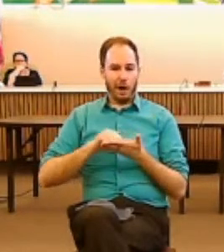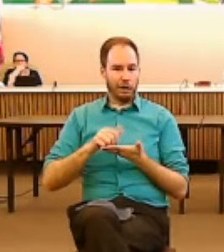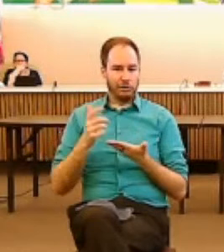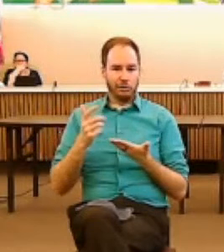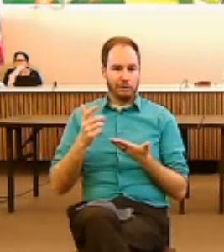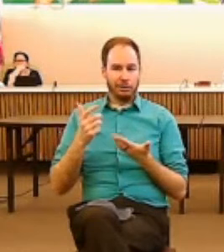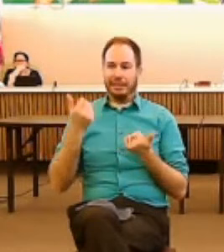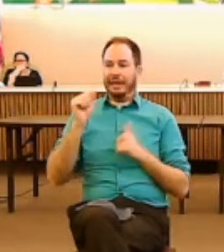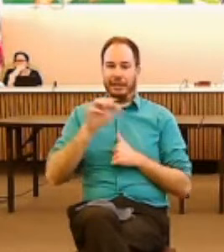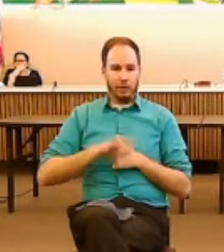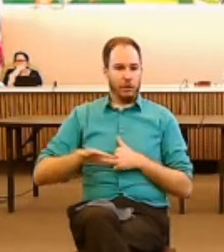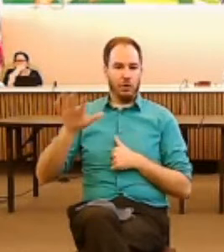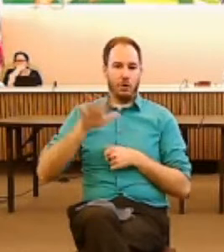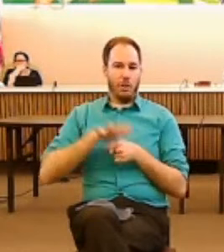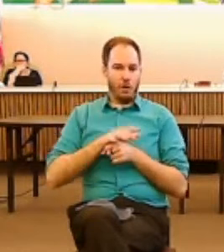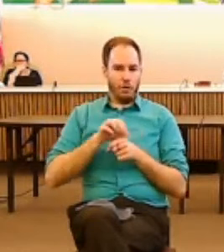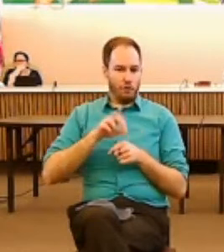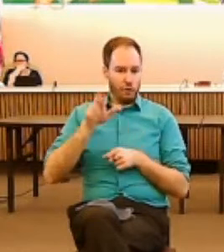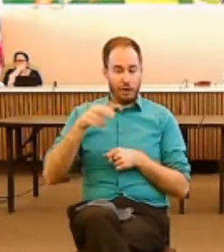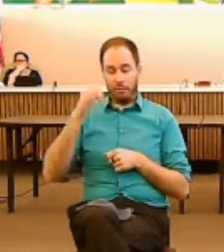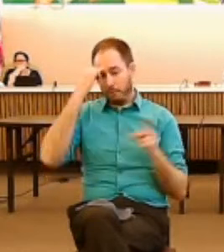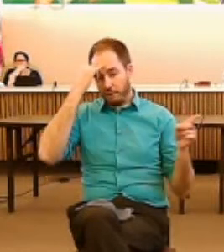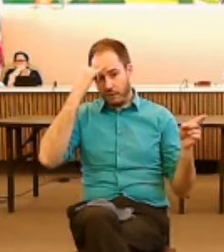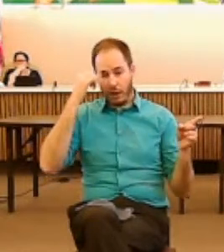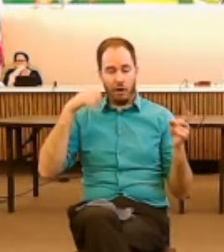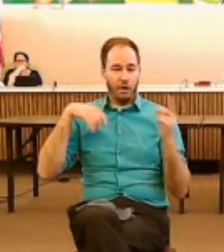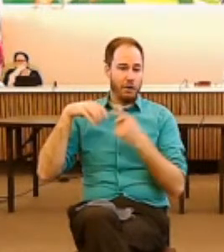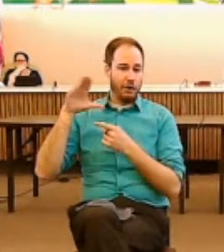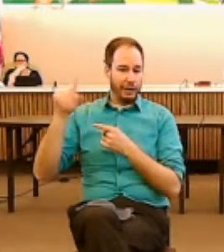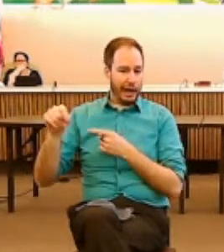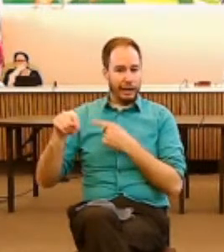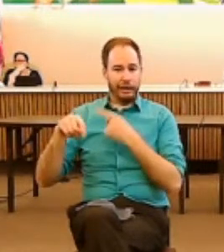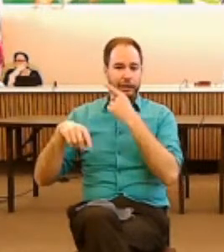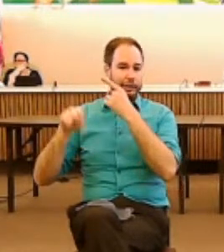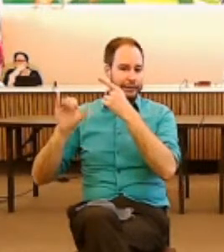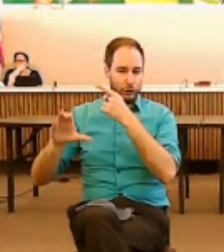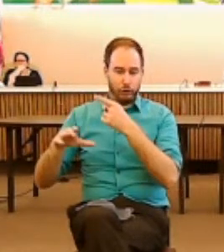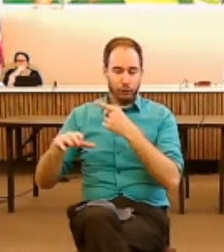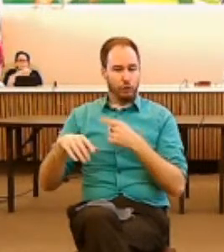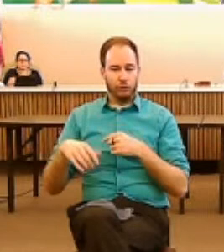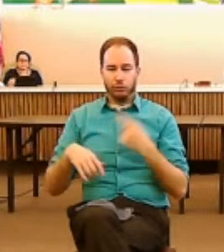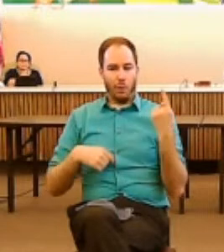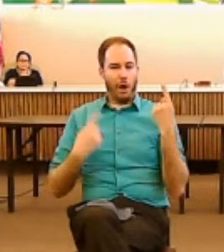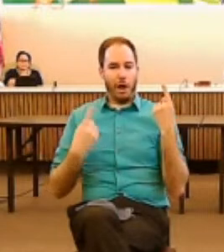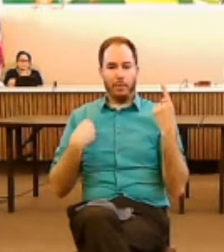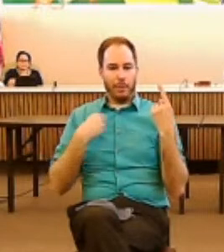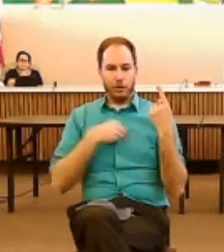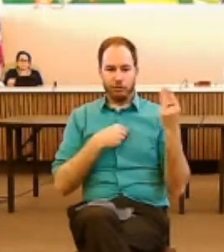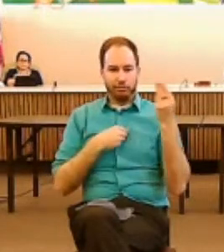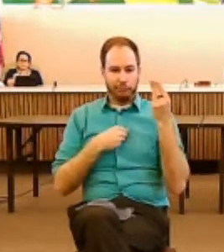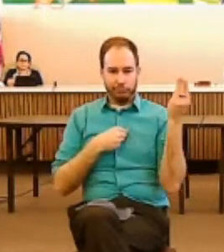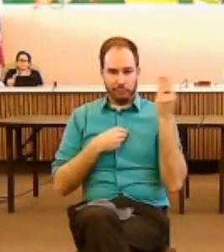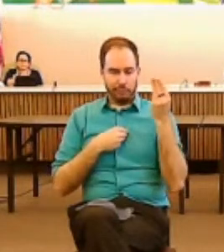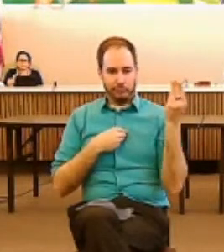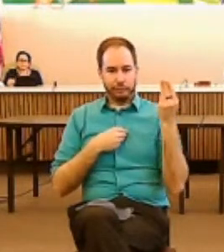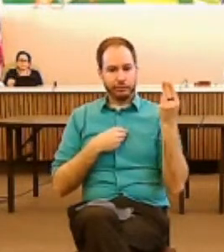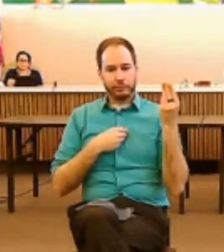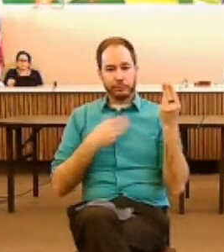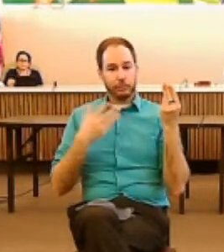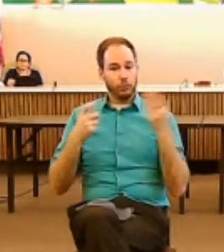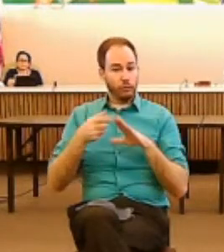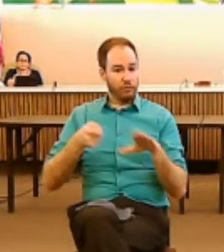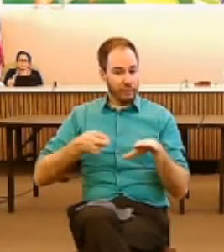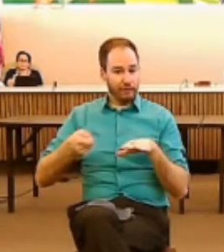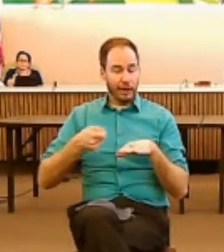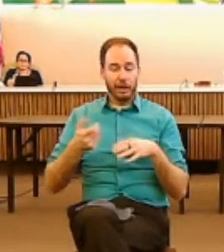at any of the greater Rochester locations. If they're in Buffalo, they can wash. If they're in Connecticut, they can wash. Syracuse, they can wash. They want to